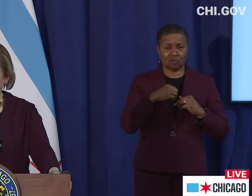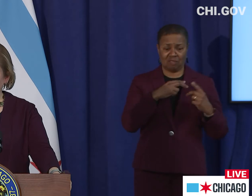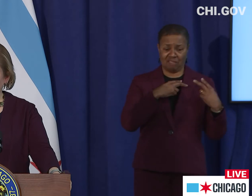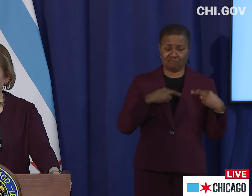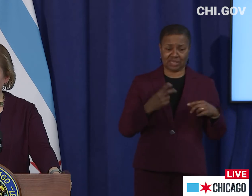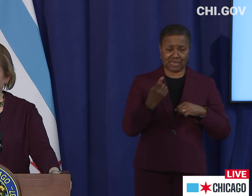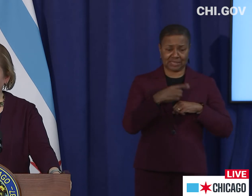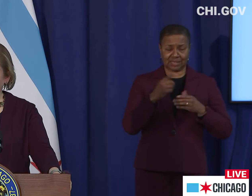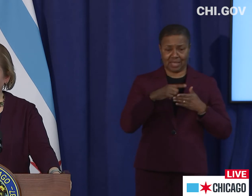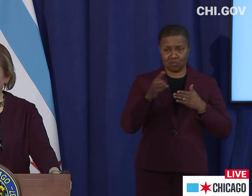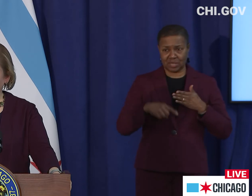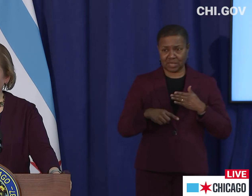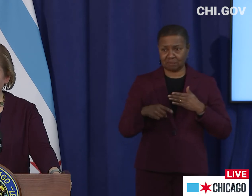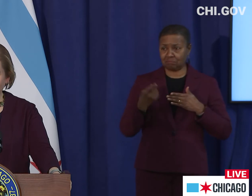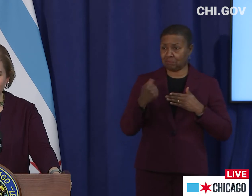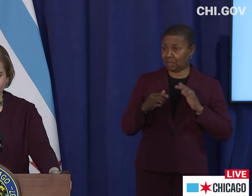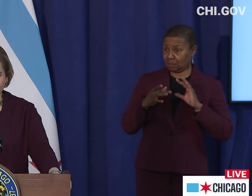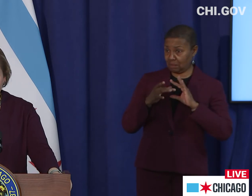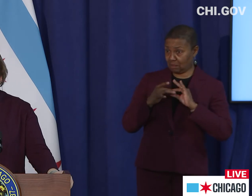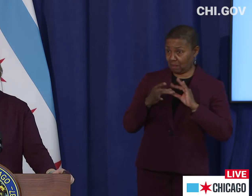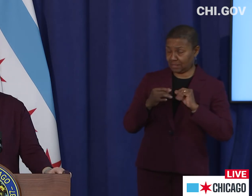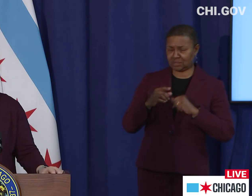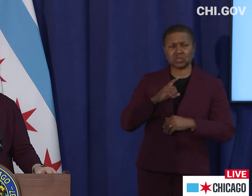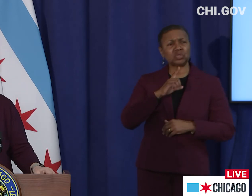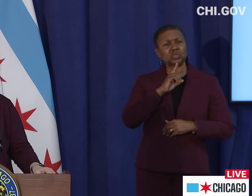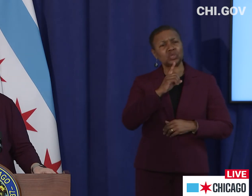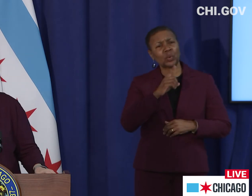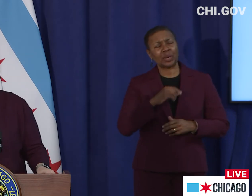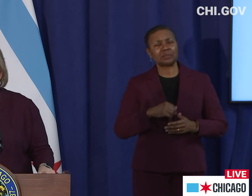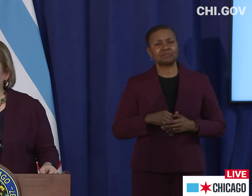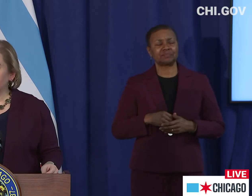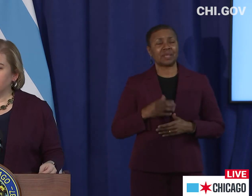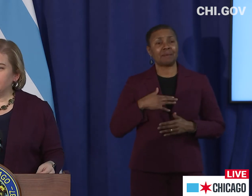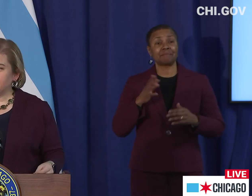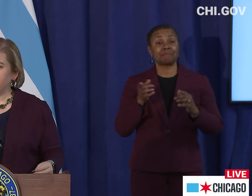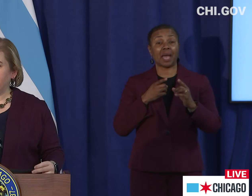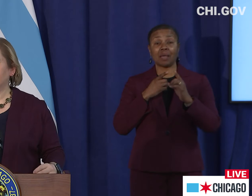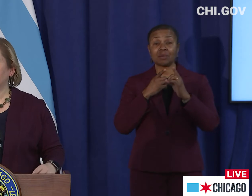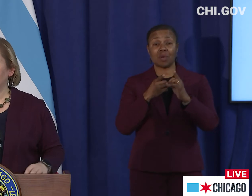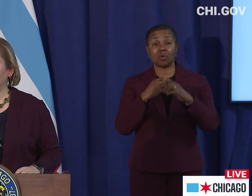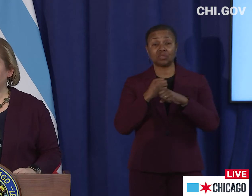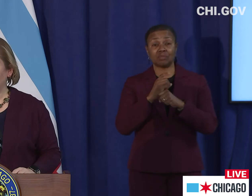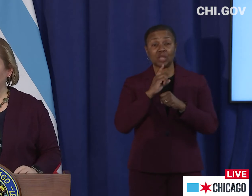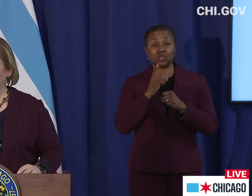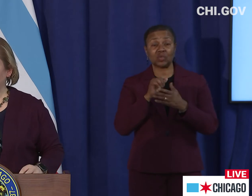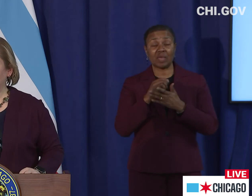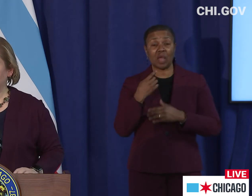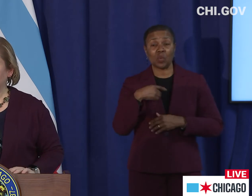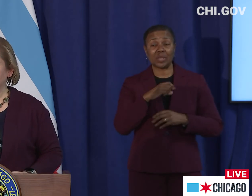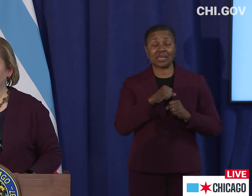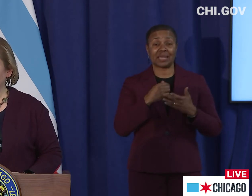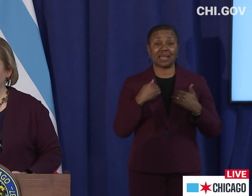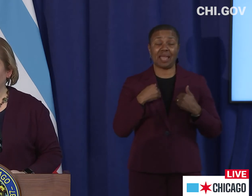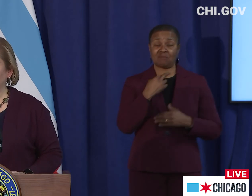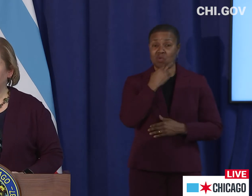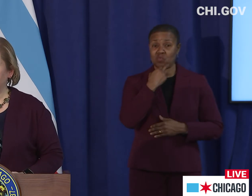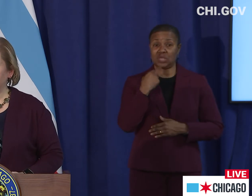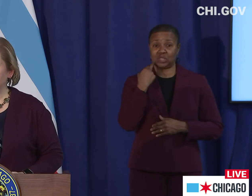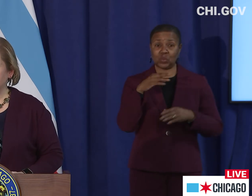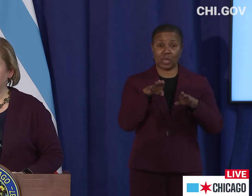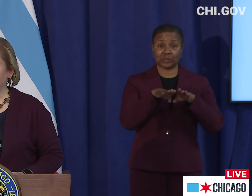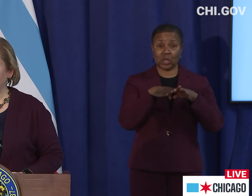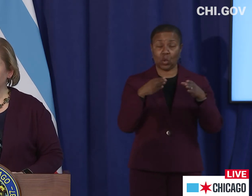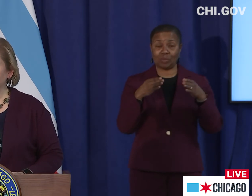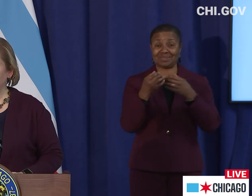have anything that you want to say to them? Sure. My goal is to make sure that we can get restaurants